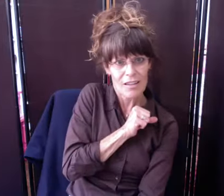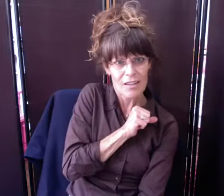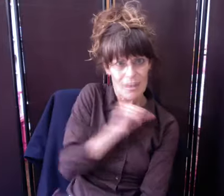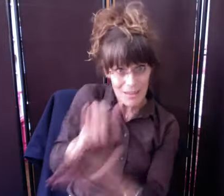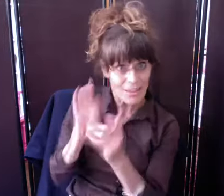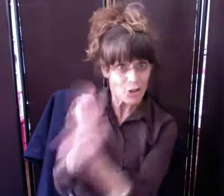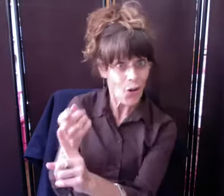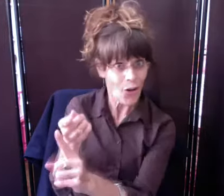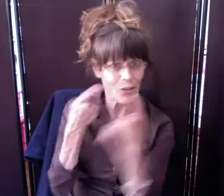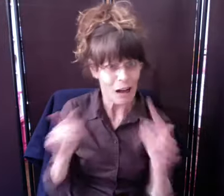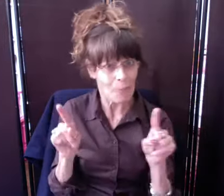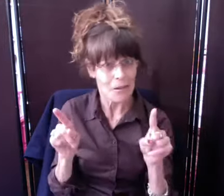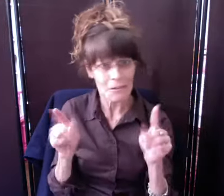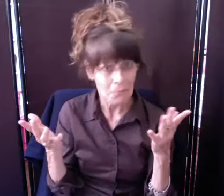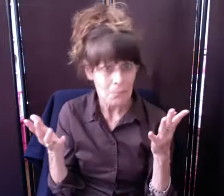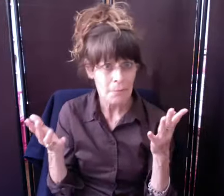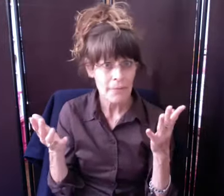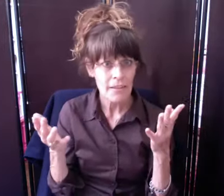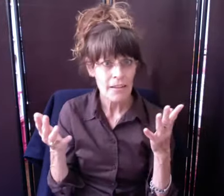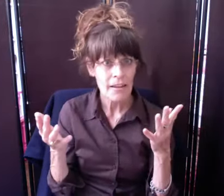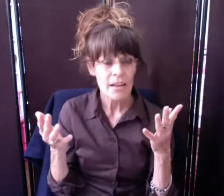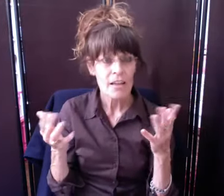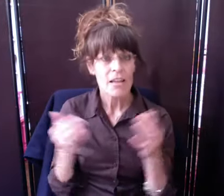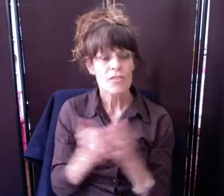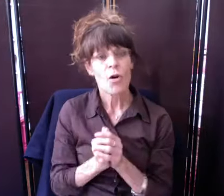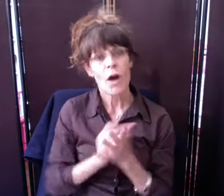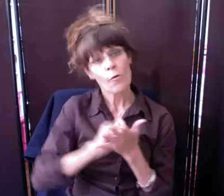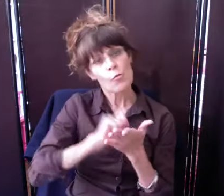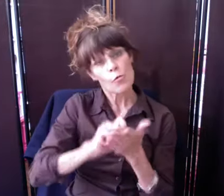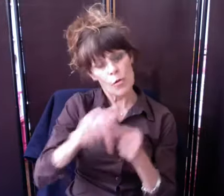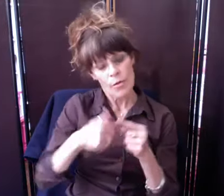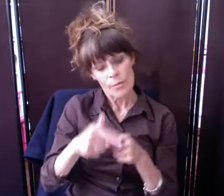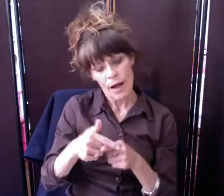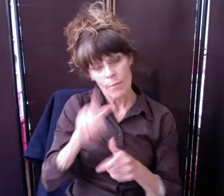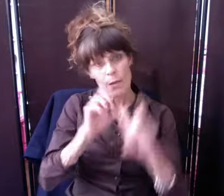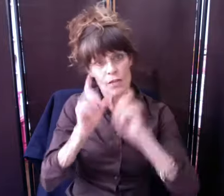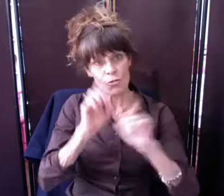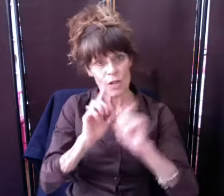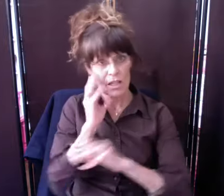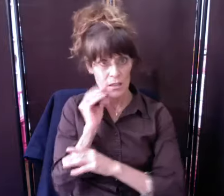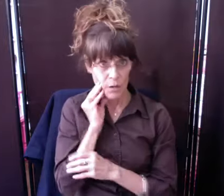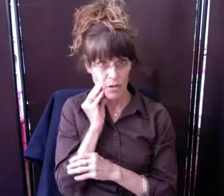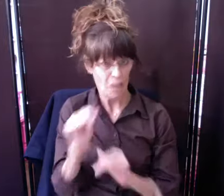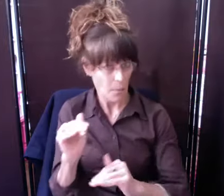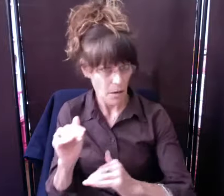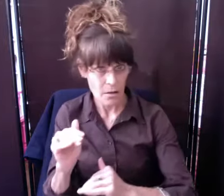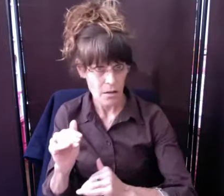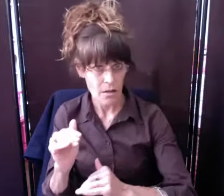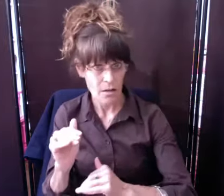accomplished. So in writing about my drinking experiences only, because that was the other thing, I thought there would only be drugs mixed in